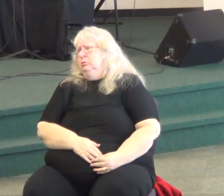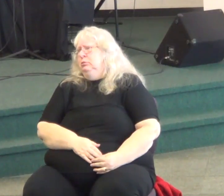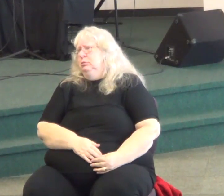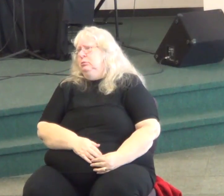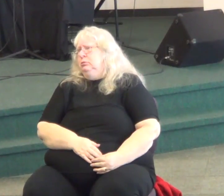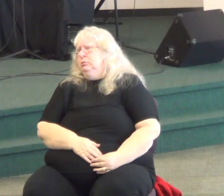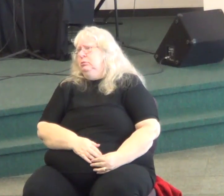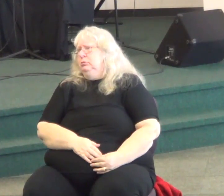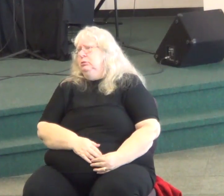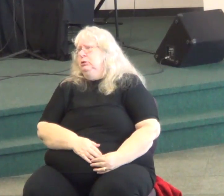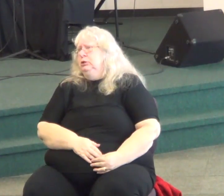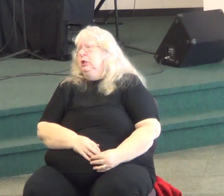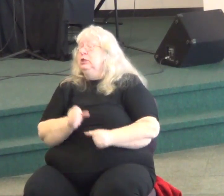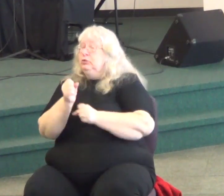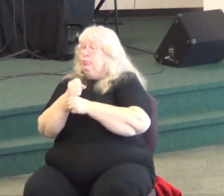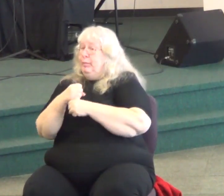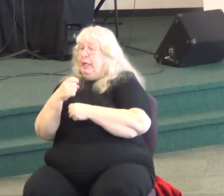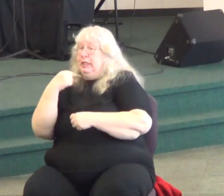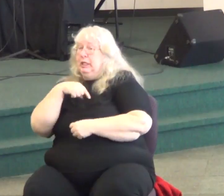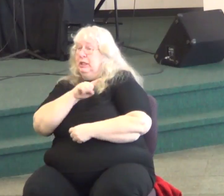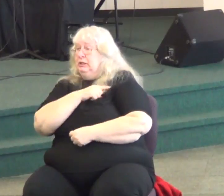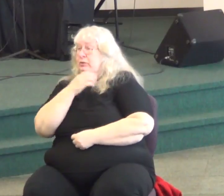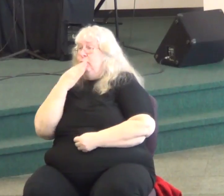Does that make us bad? No, it makes us human.